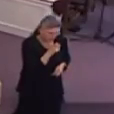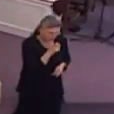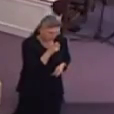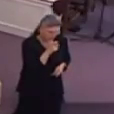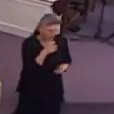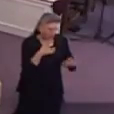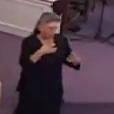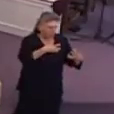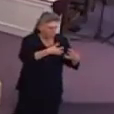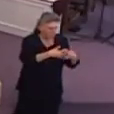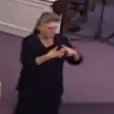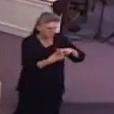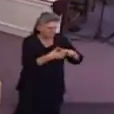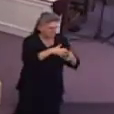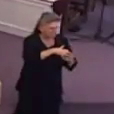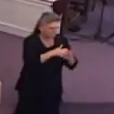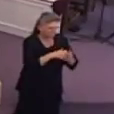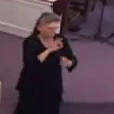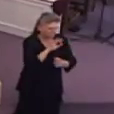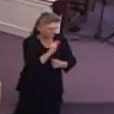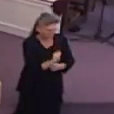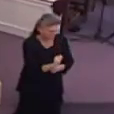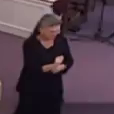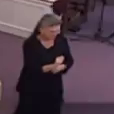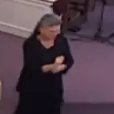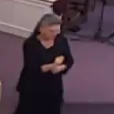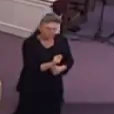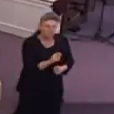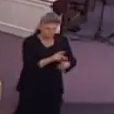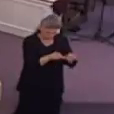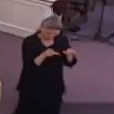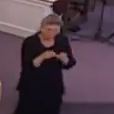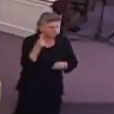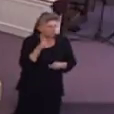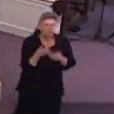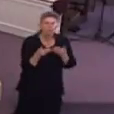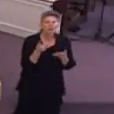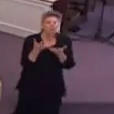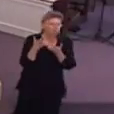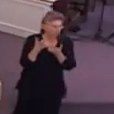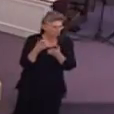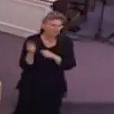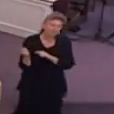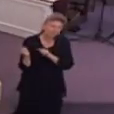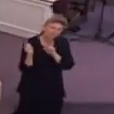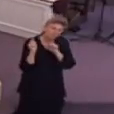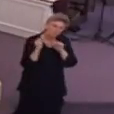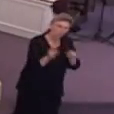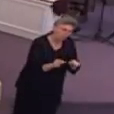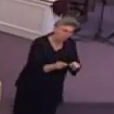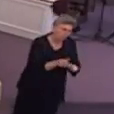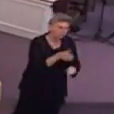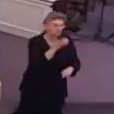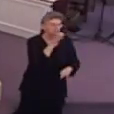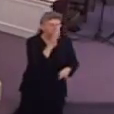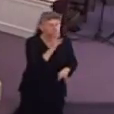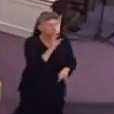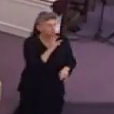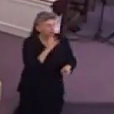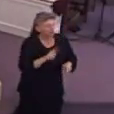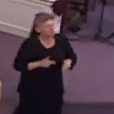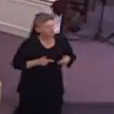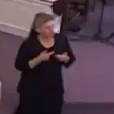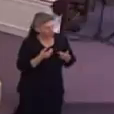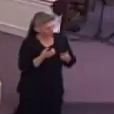of God. There is a place for whosoever will. Amen. They can come and drink of the waters of life freely. It